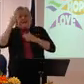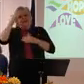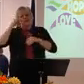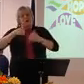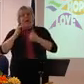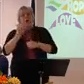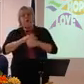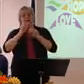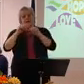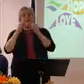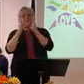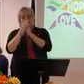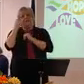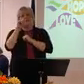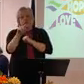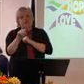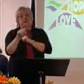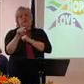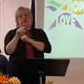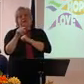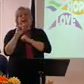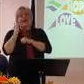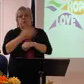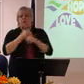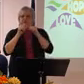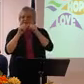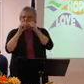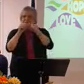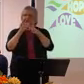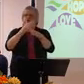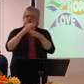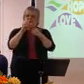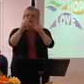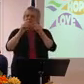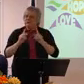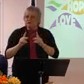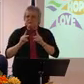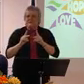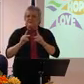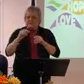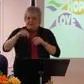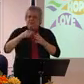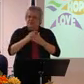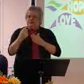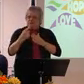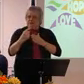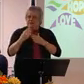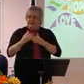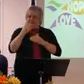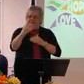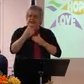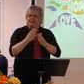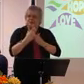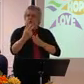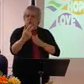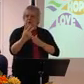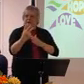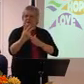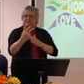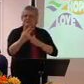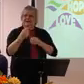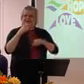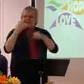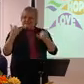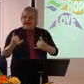we can pray for you. And we'll continue to share the opportunities this week and the next few weeks. This is